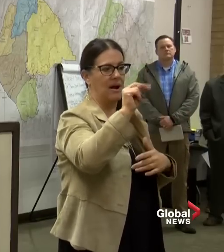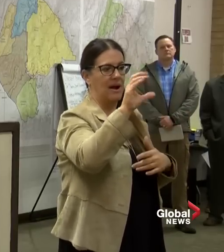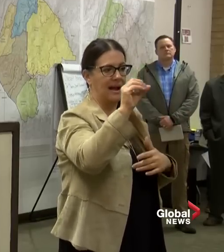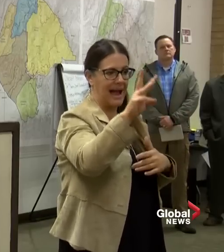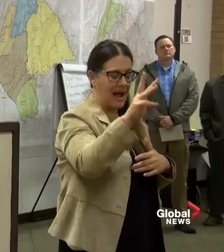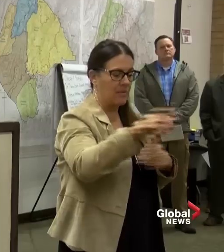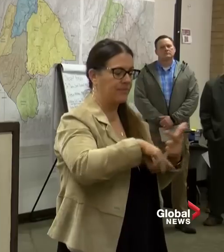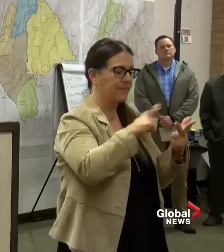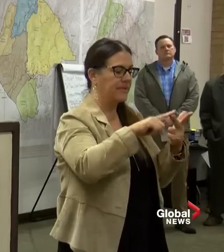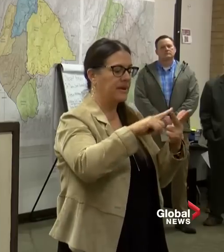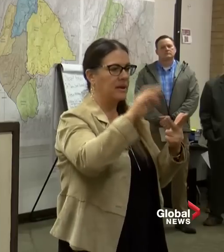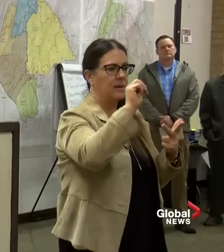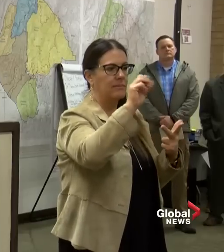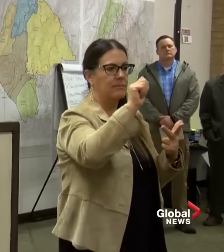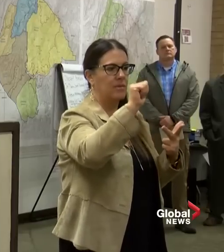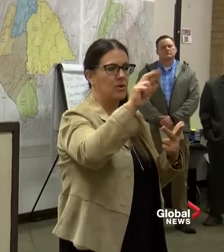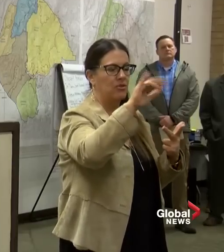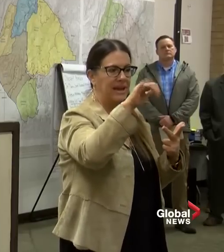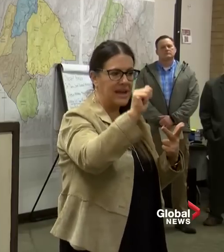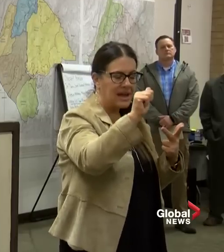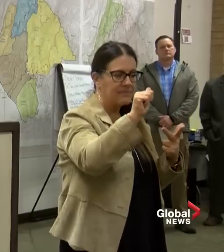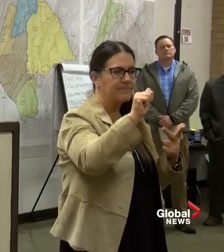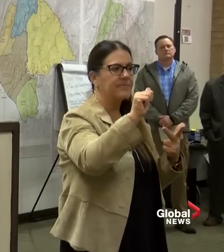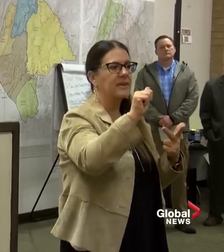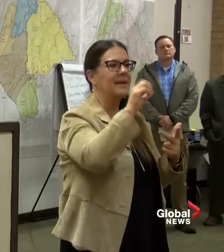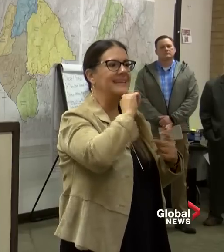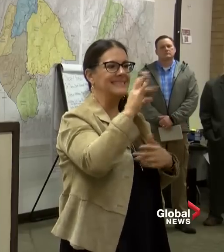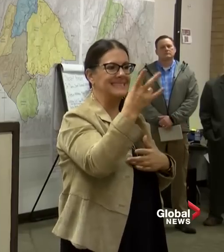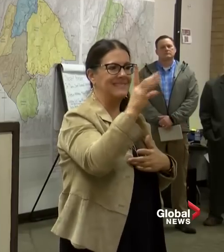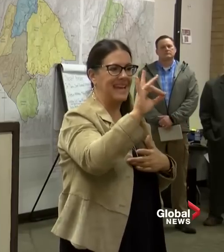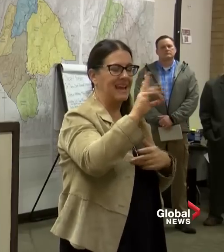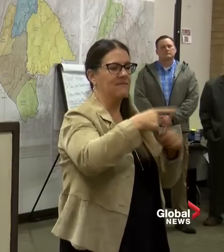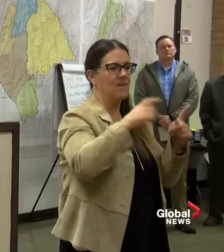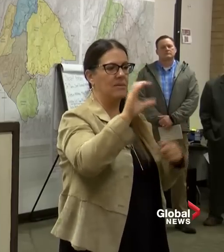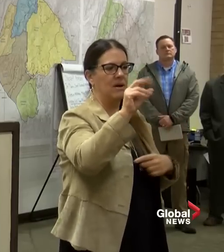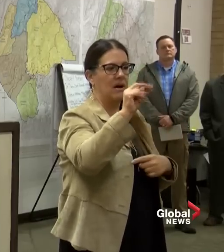Third, Maria Wahey, 78 of Concow.